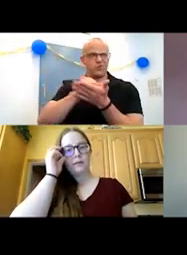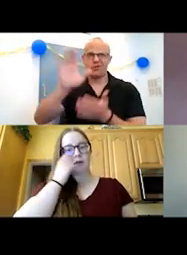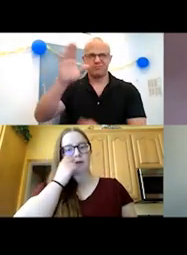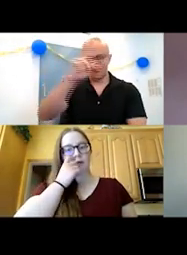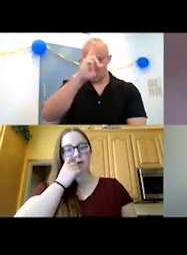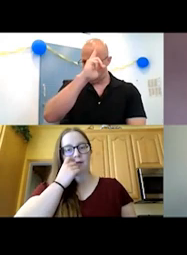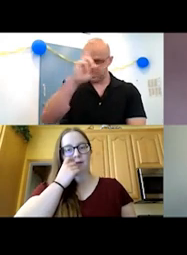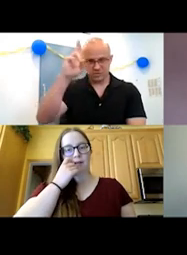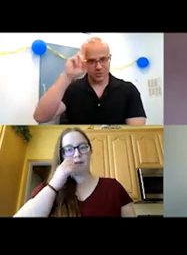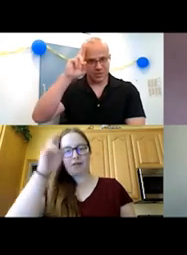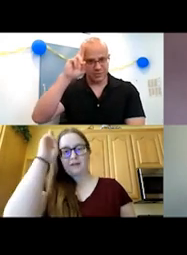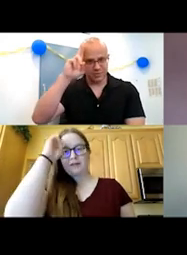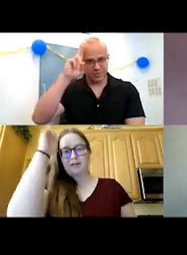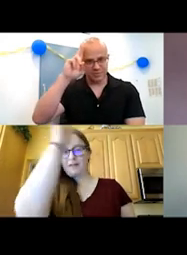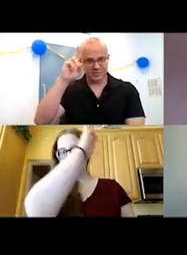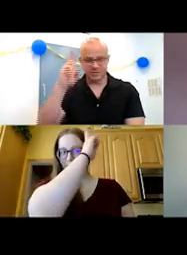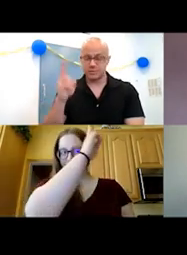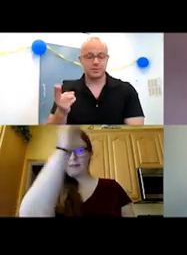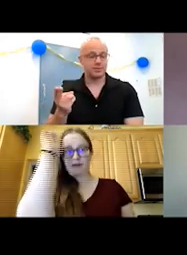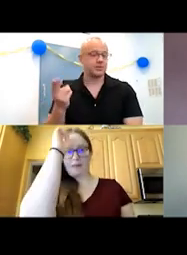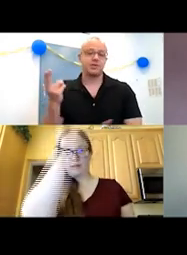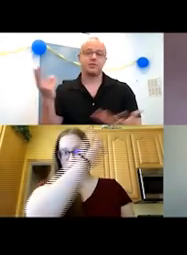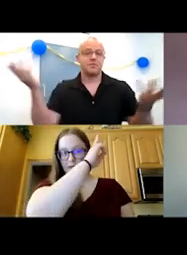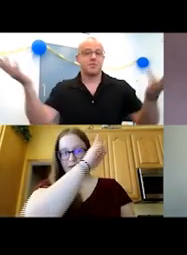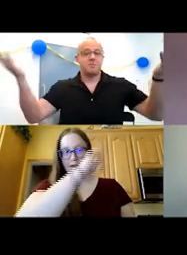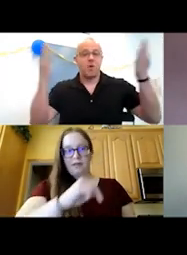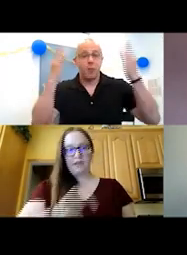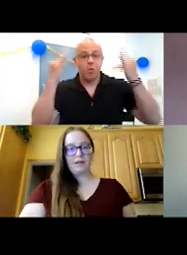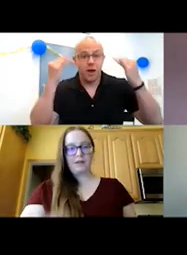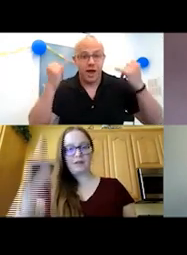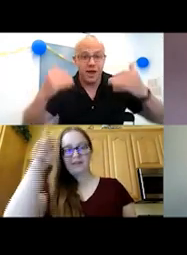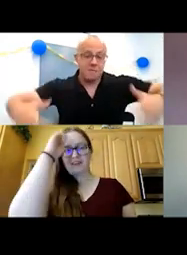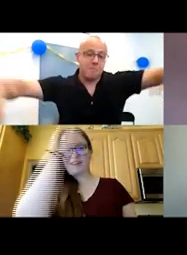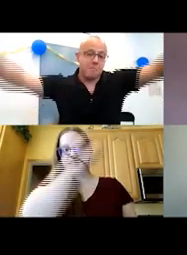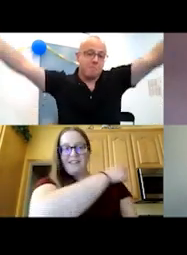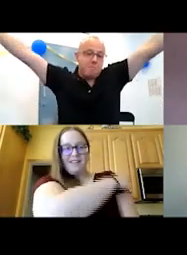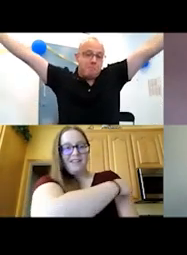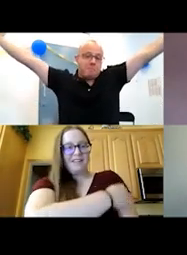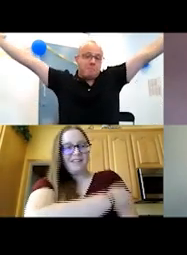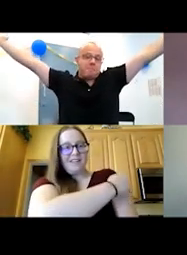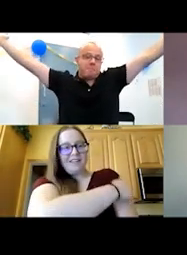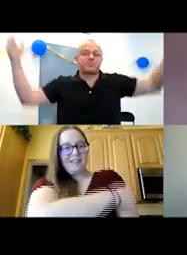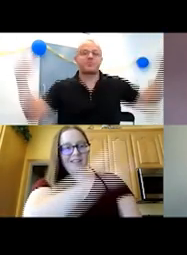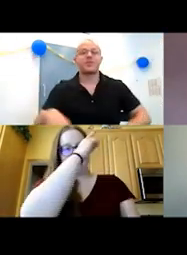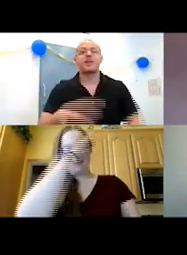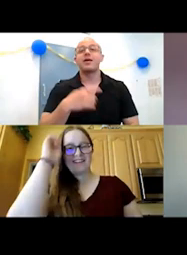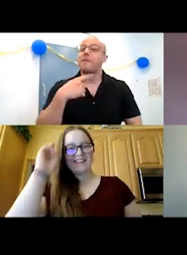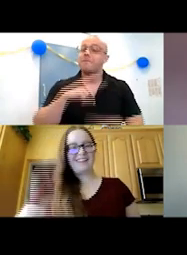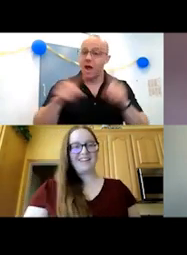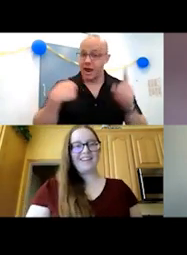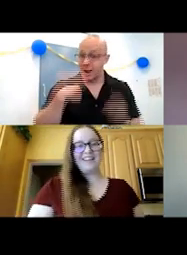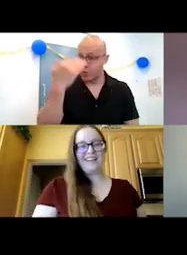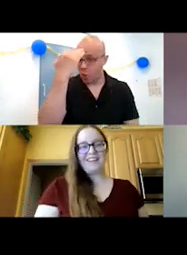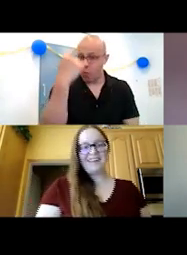signed. In New York, it's signed across the forehead. So I don't know why that is, who